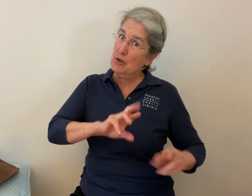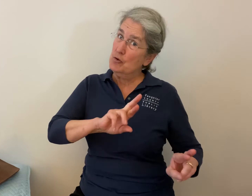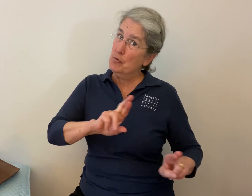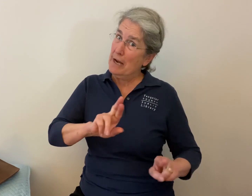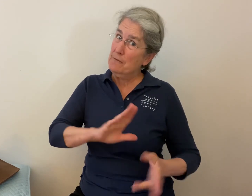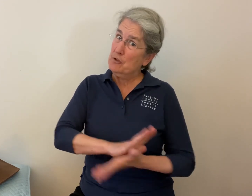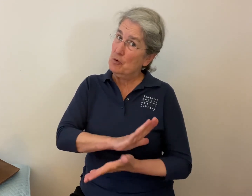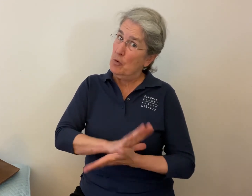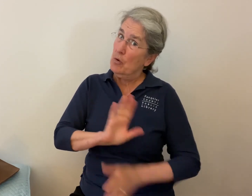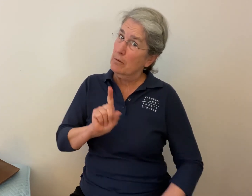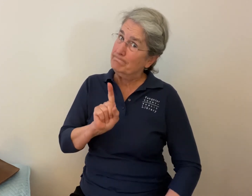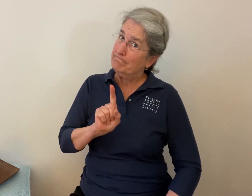you ready for school?